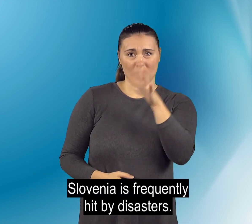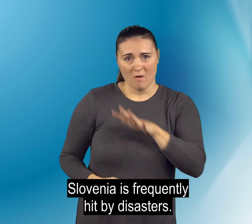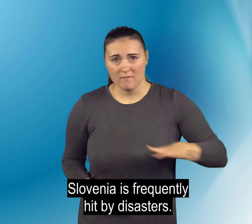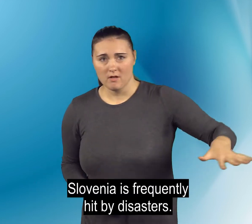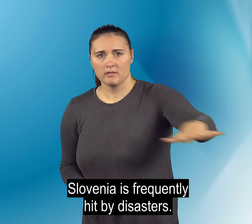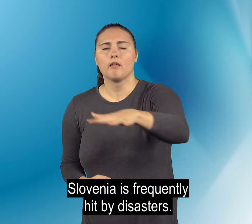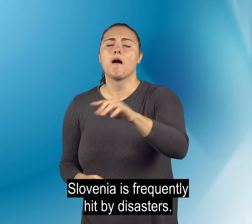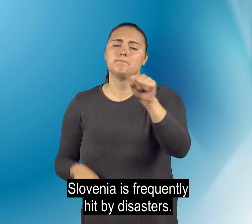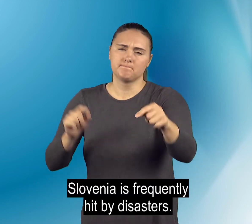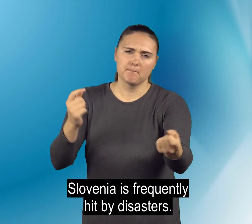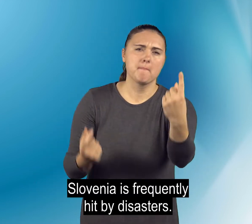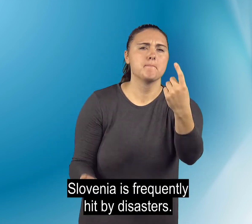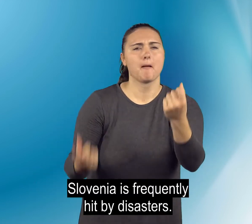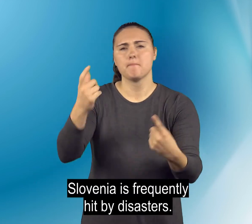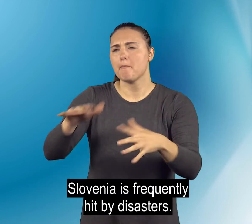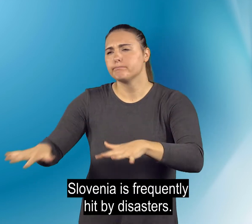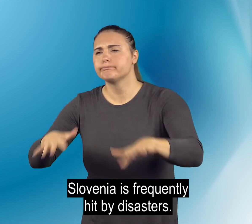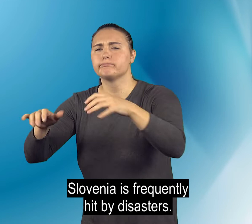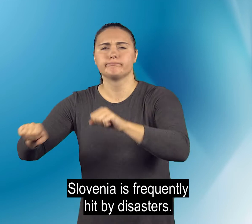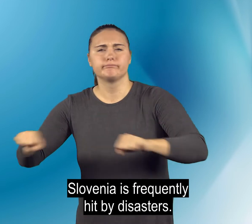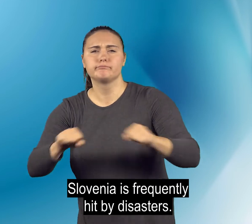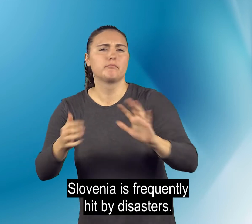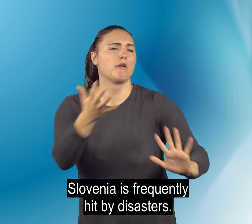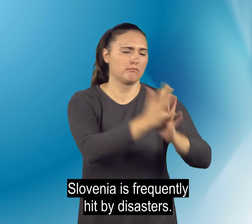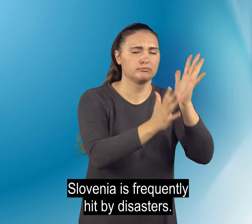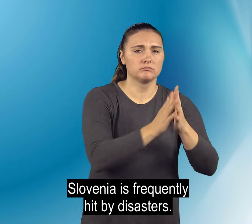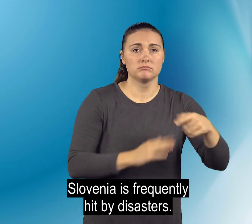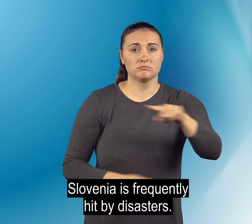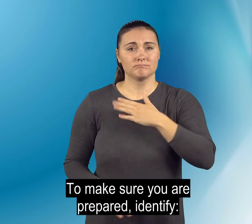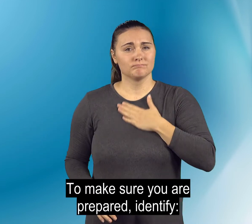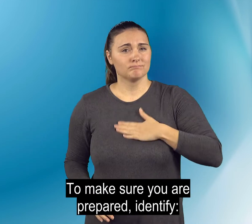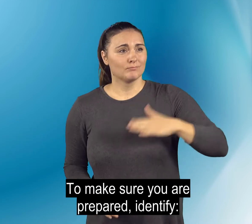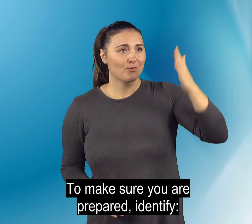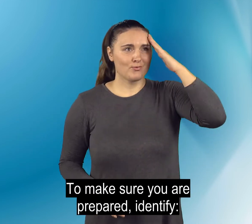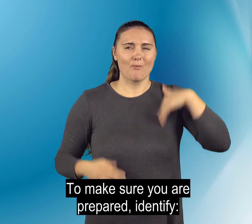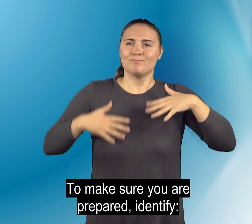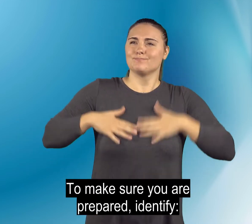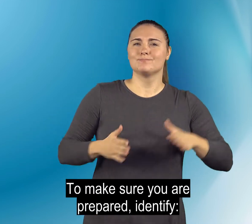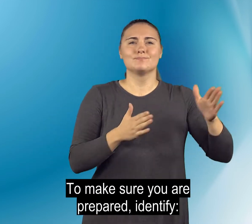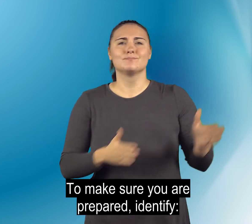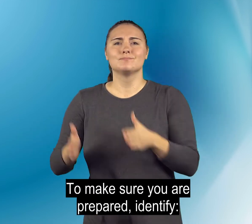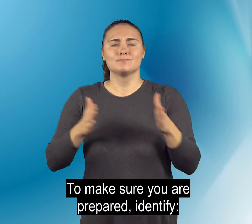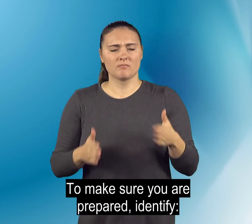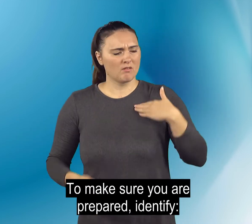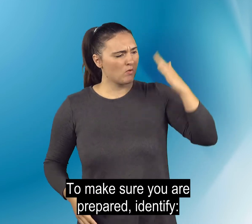Slovenia is frequently hit by disasters. To make sure you are prepared, identify